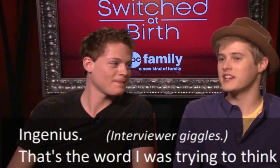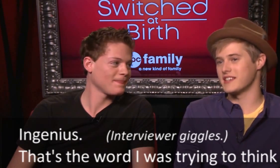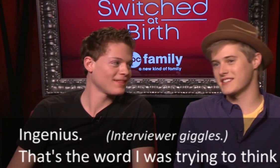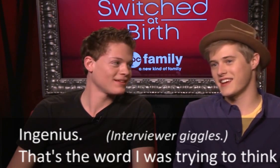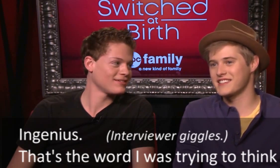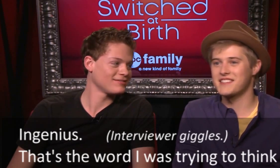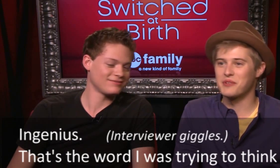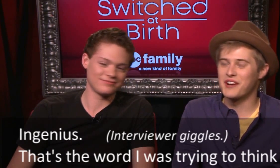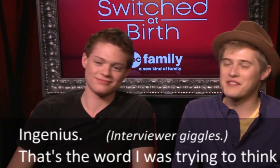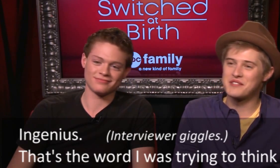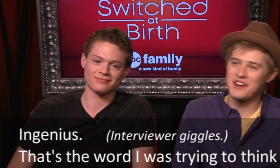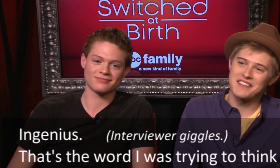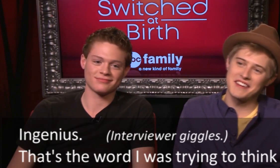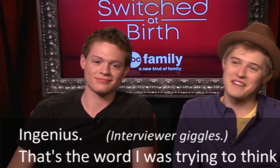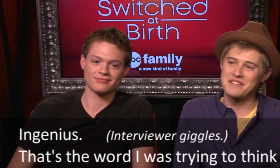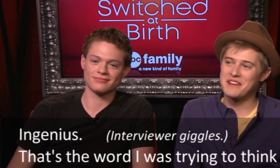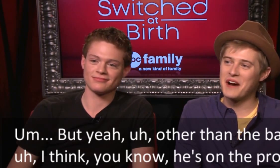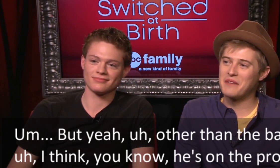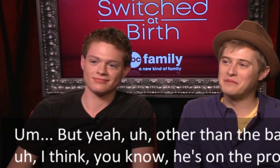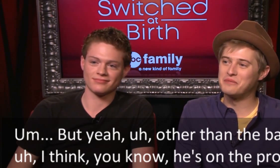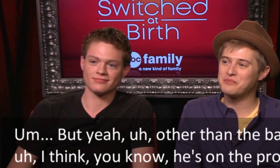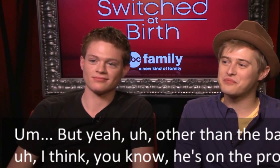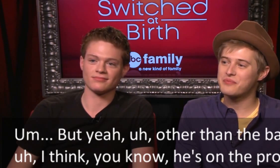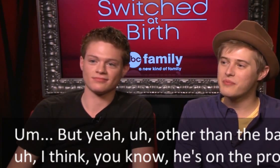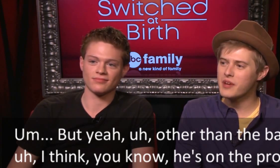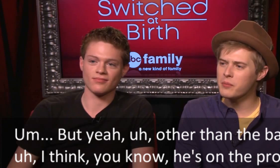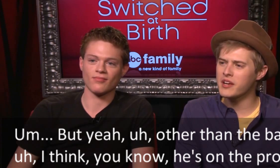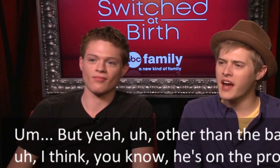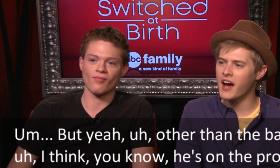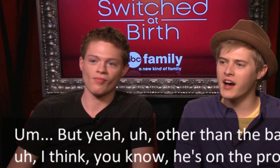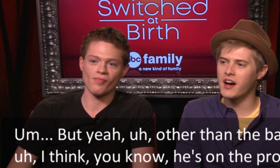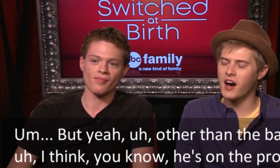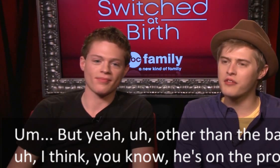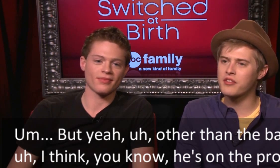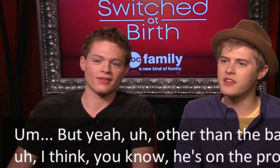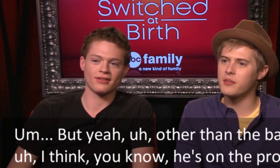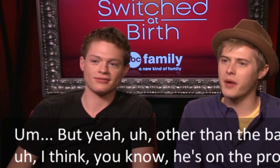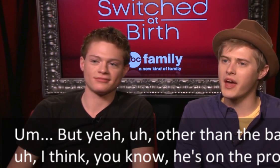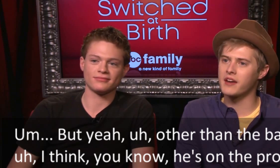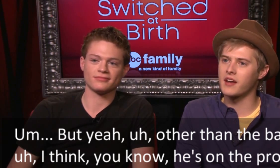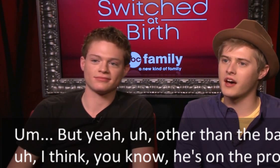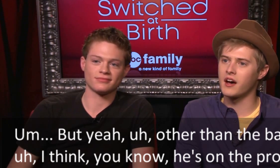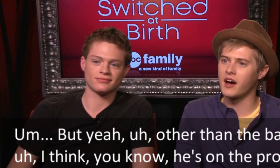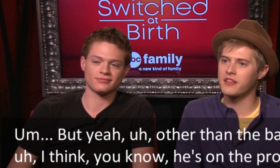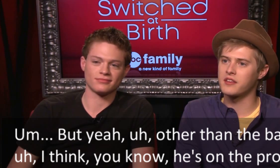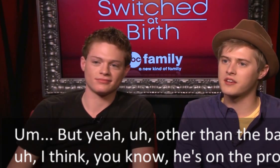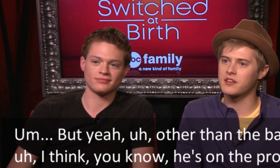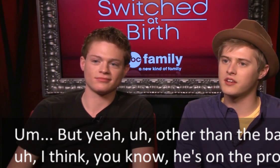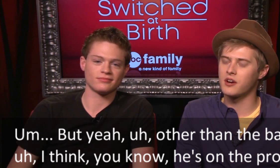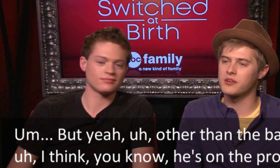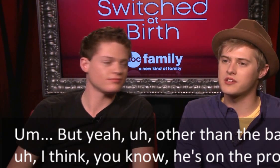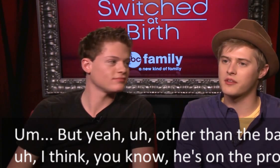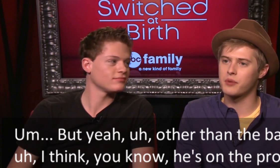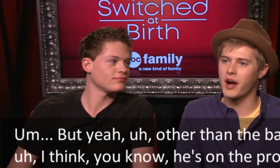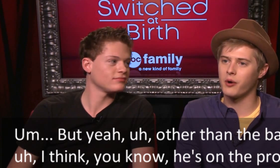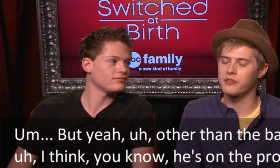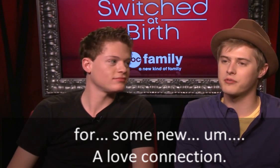ingenious. That's the word I was trying to think of. But, yeah, other than the band, I think, you know, he's on the prowl